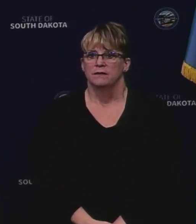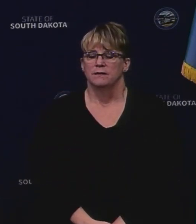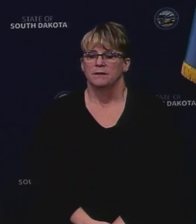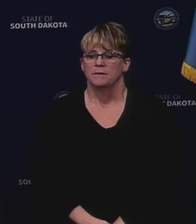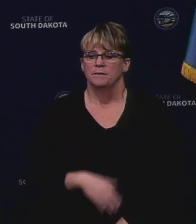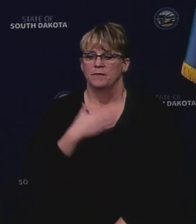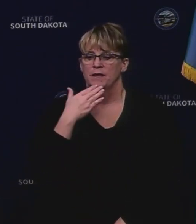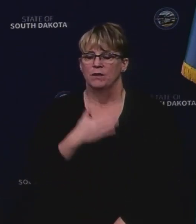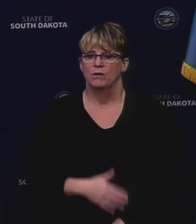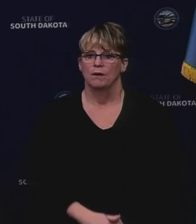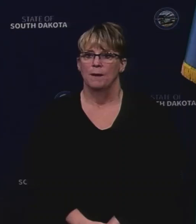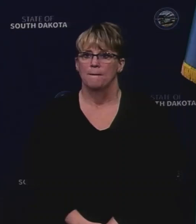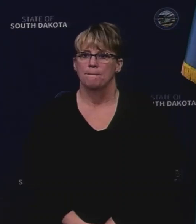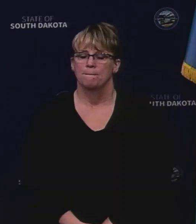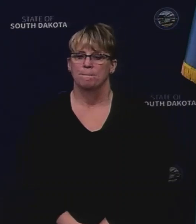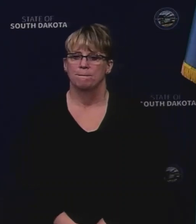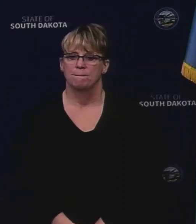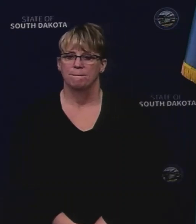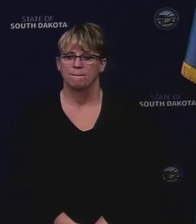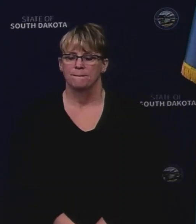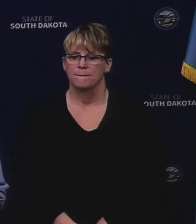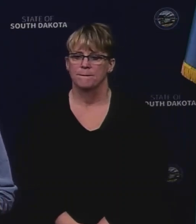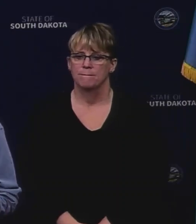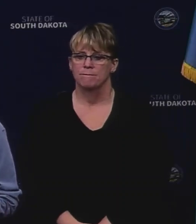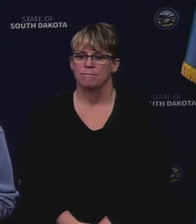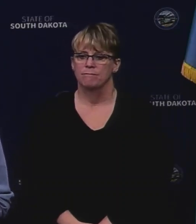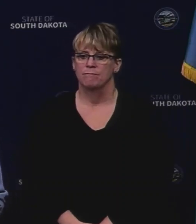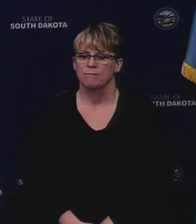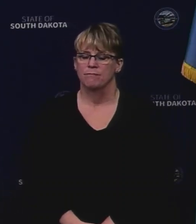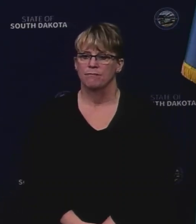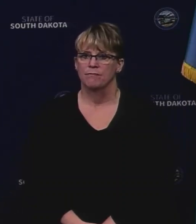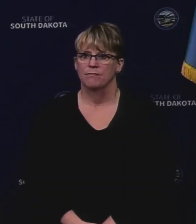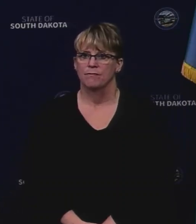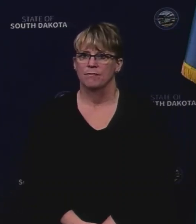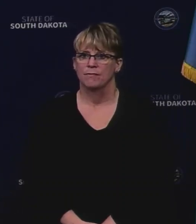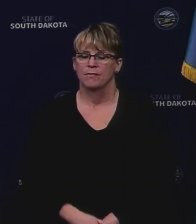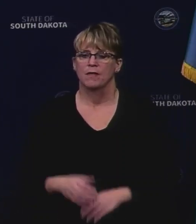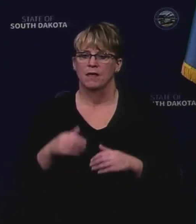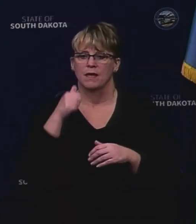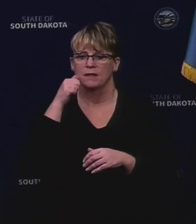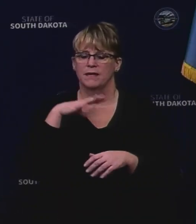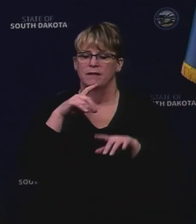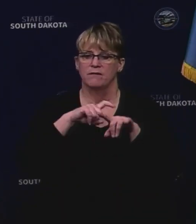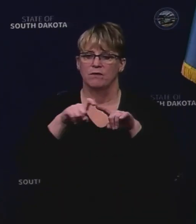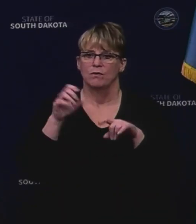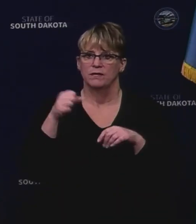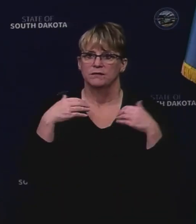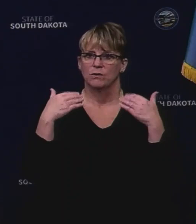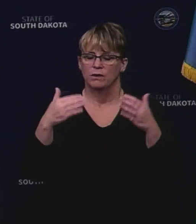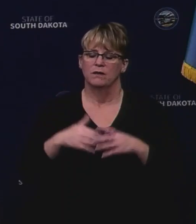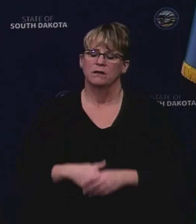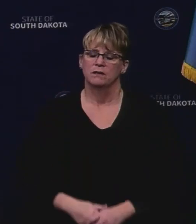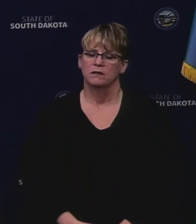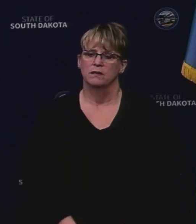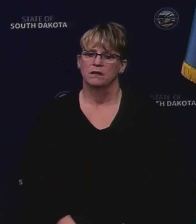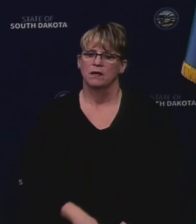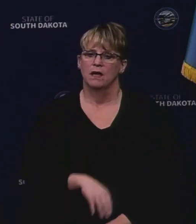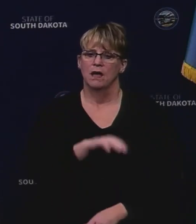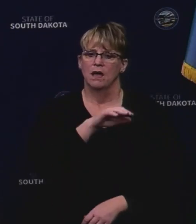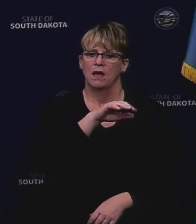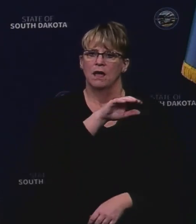Gotcha. Thank Beth you. Warden calling. Beth Warden with Dakota News Now. Yes, go ahead. Yes, on